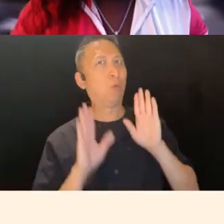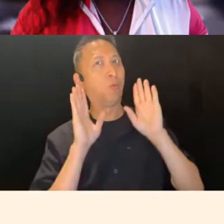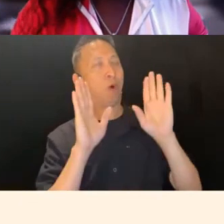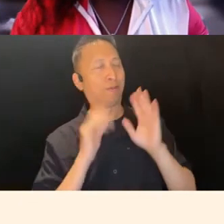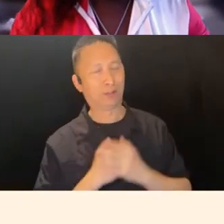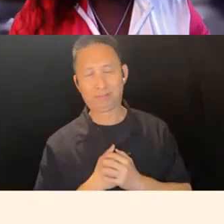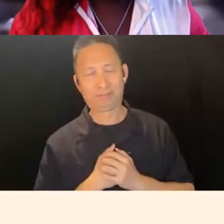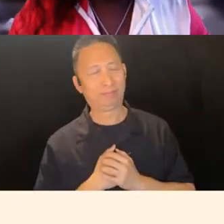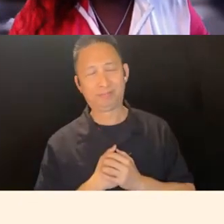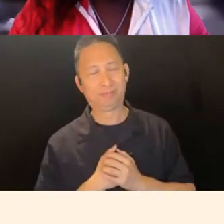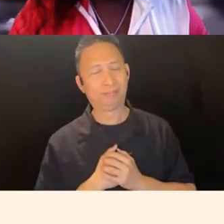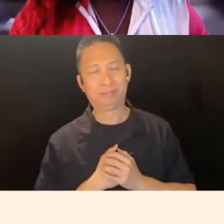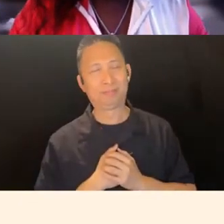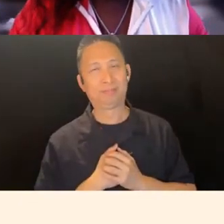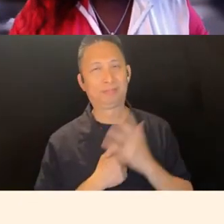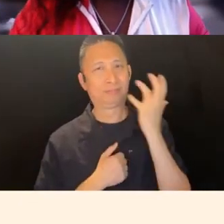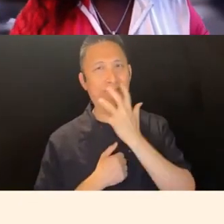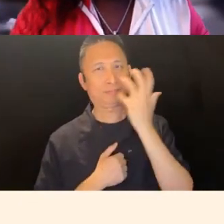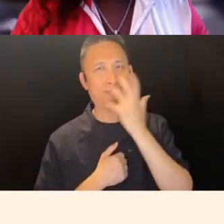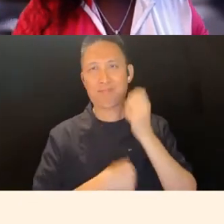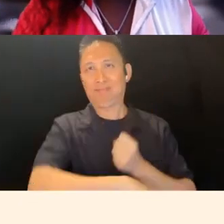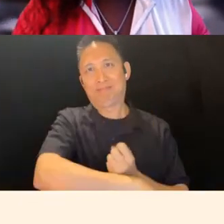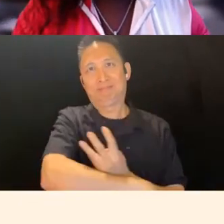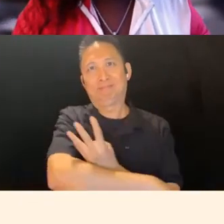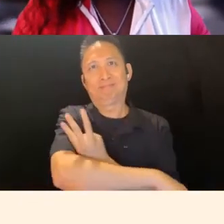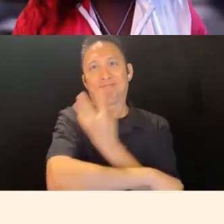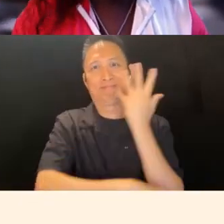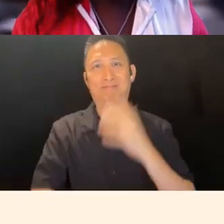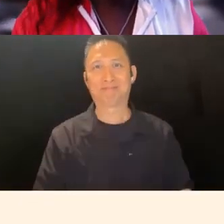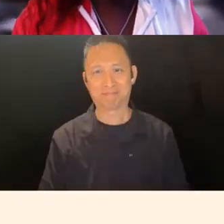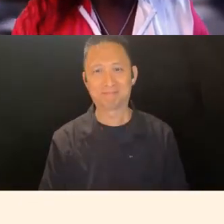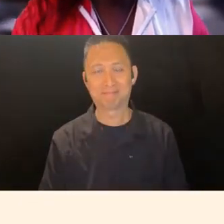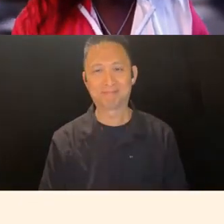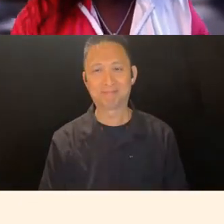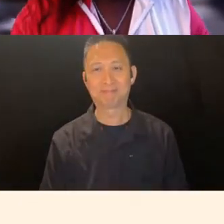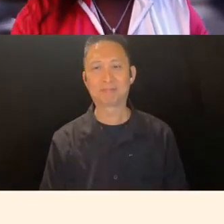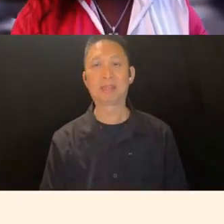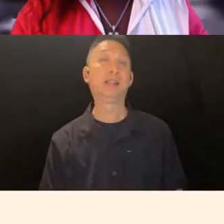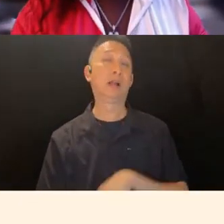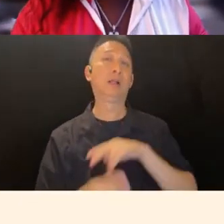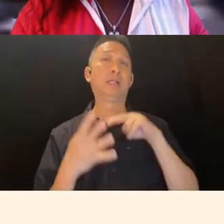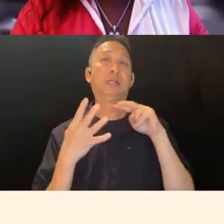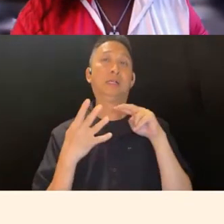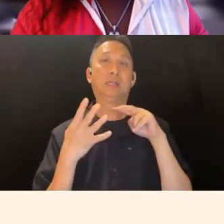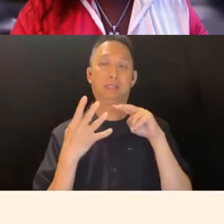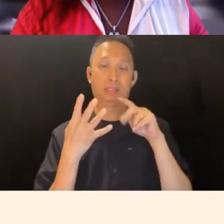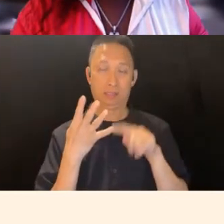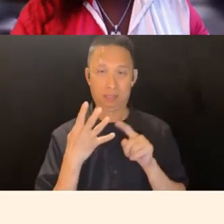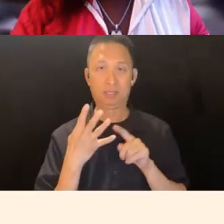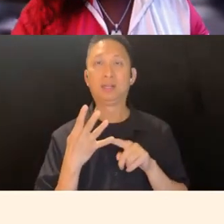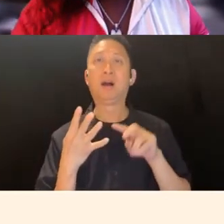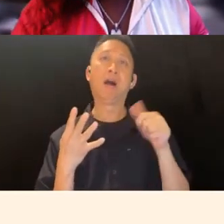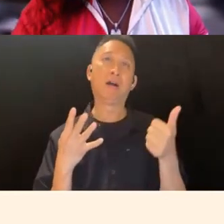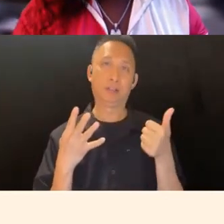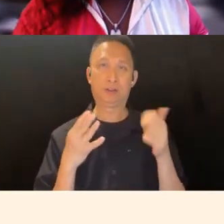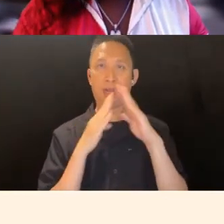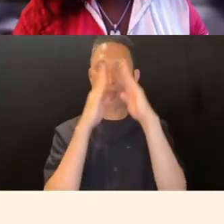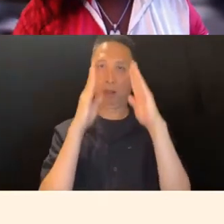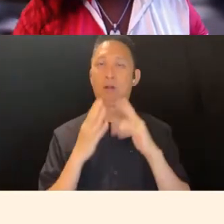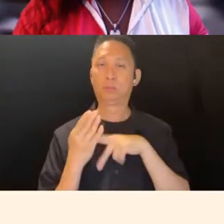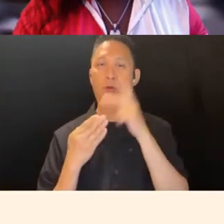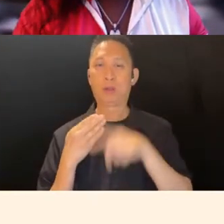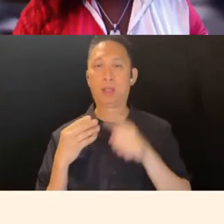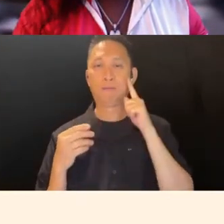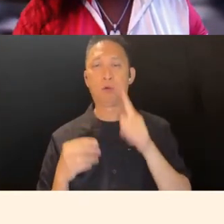than to experience that. Our second housing program is for